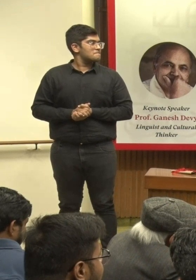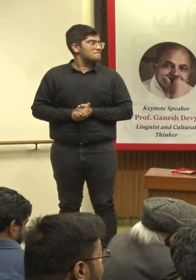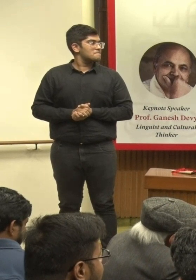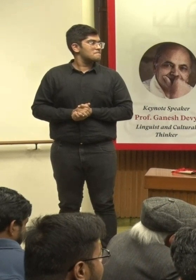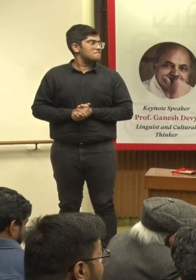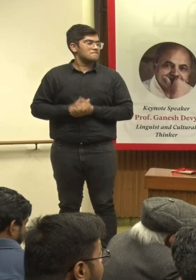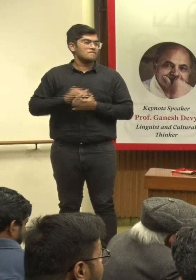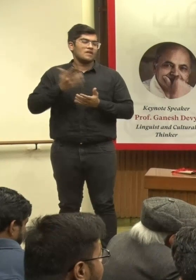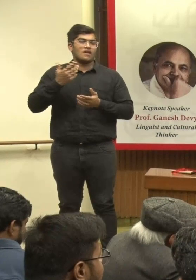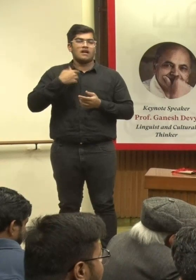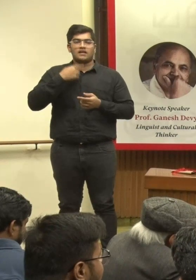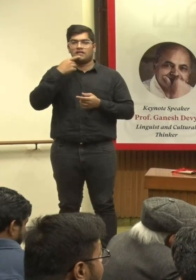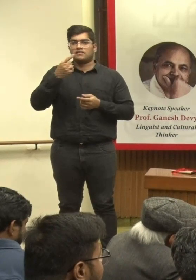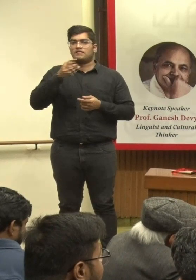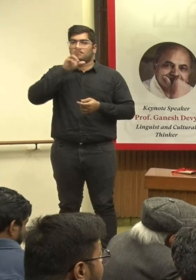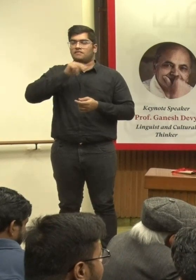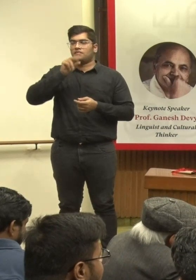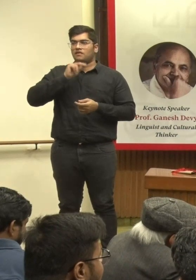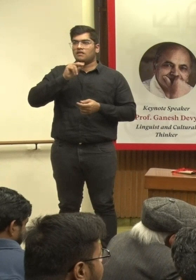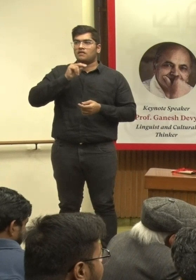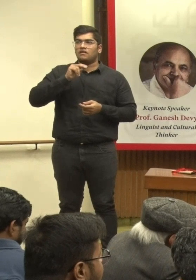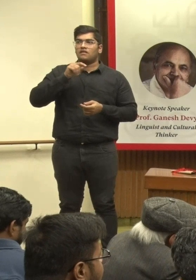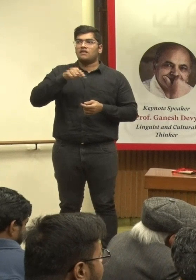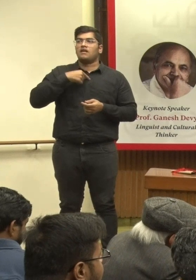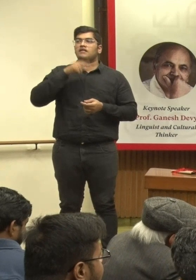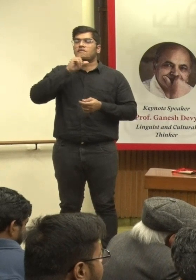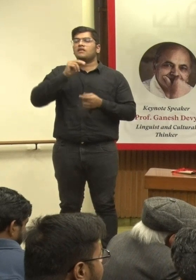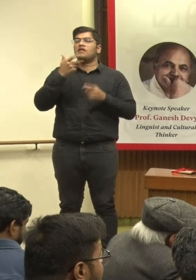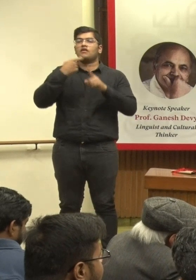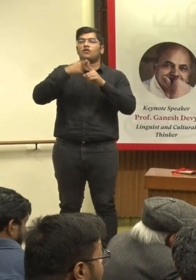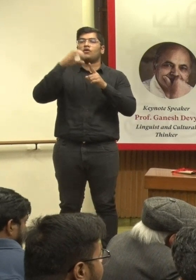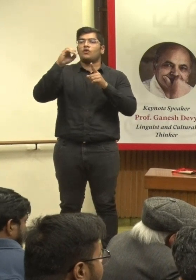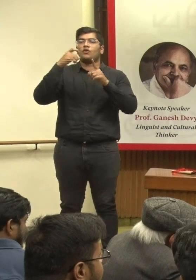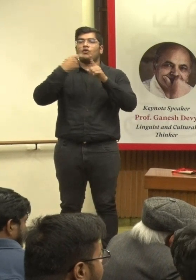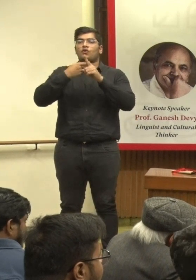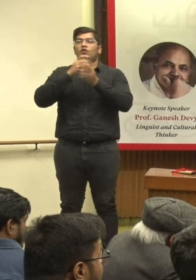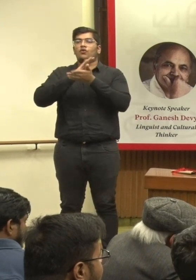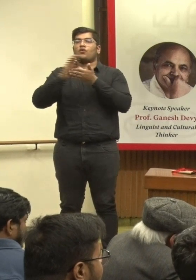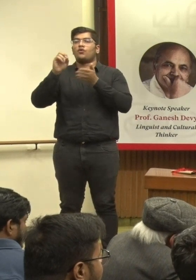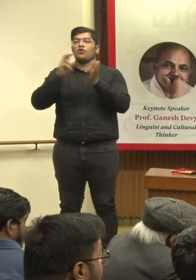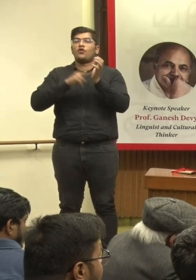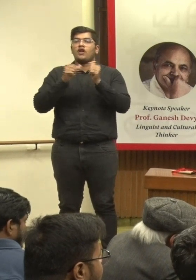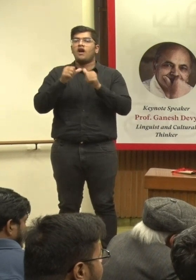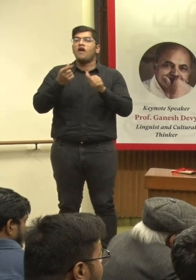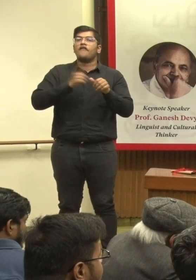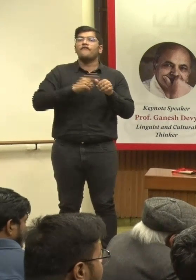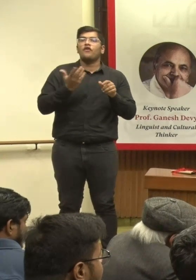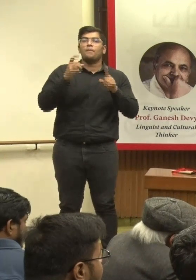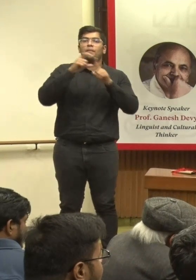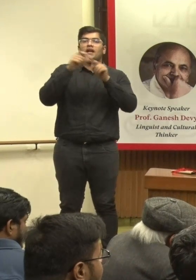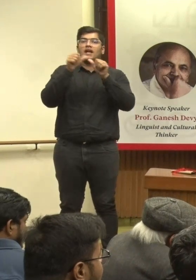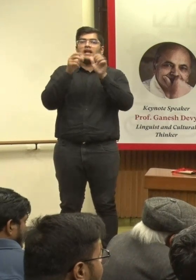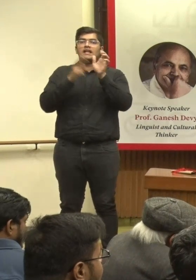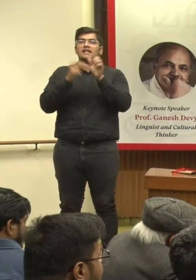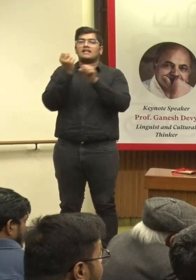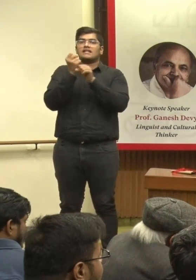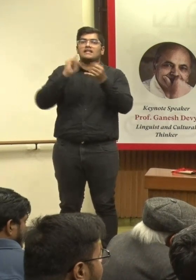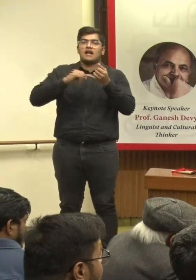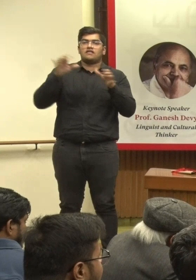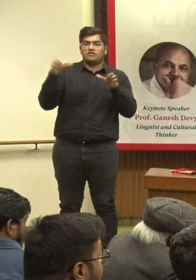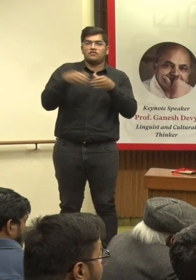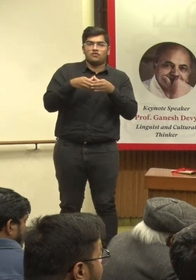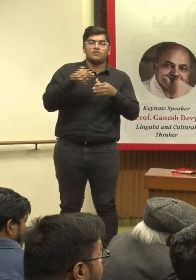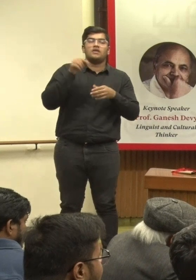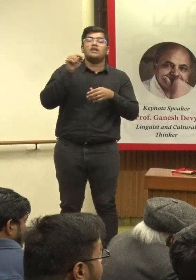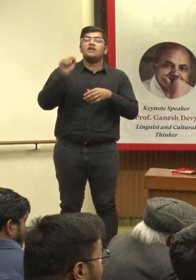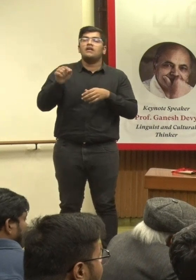Say I speak the Kokna language, not Kokni of Goa, but Kokna of the Dangs district. Incidentally, the